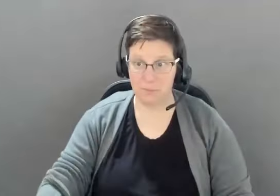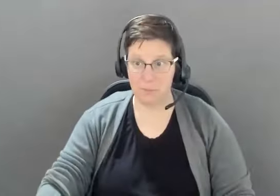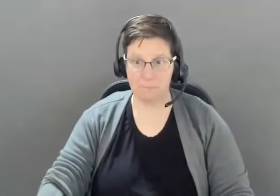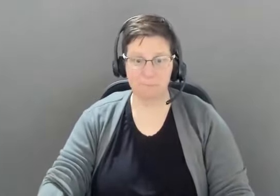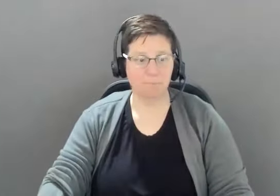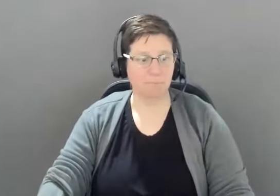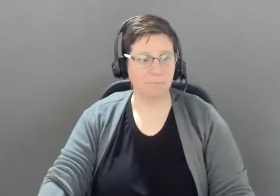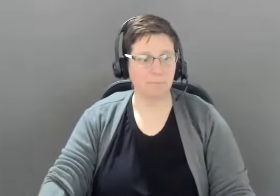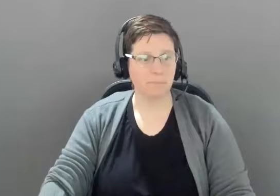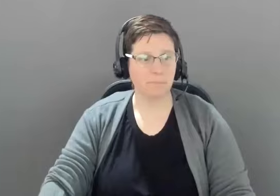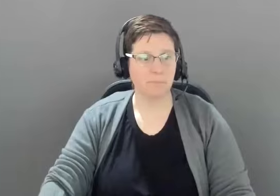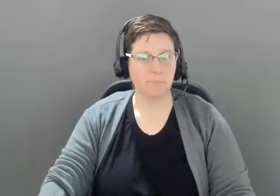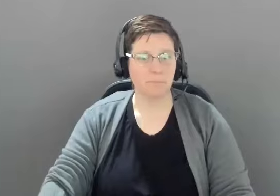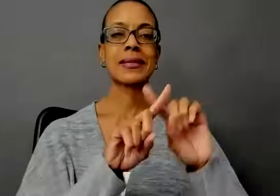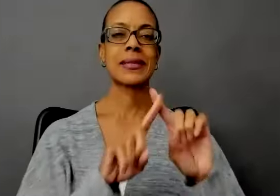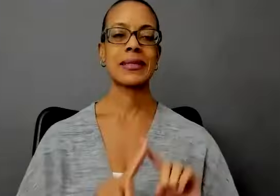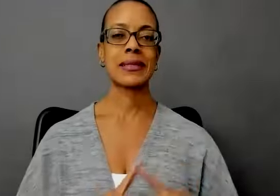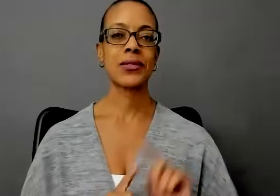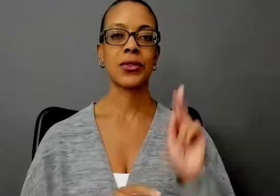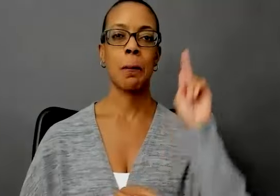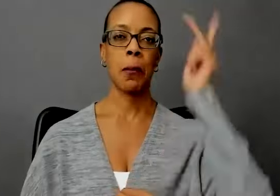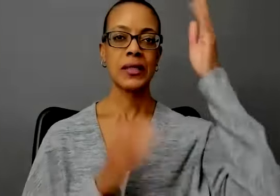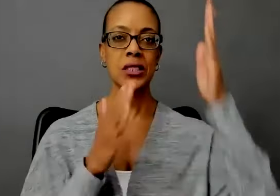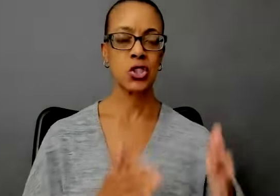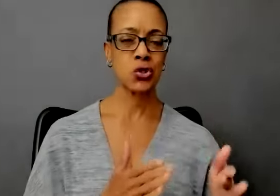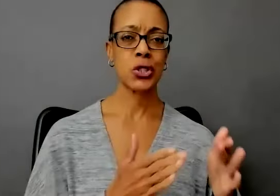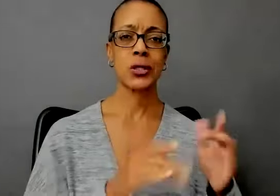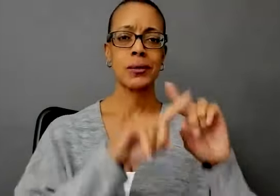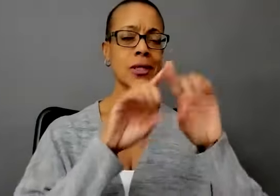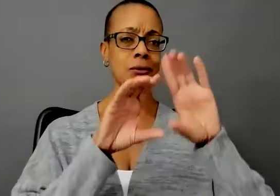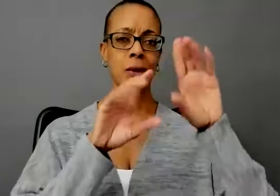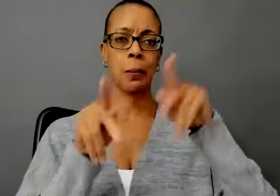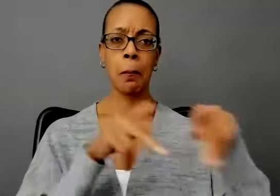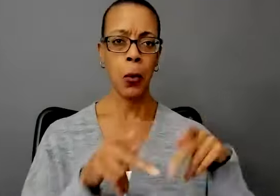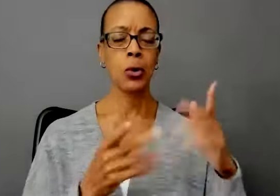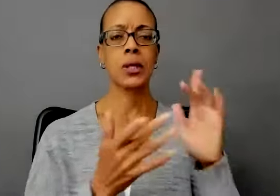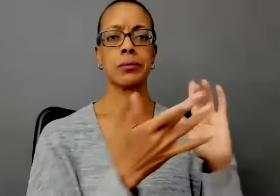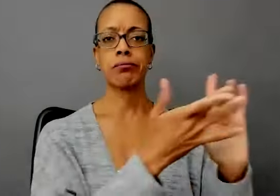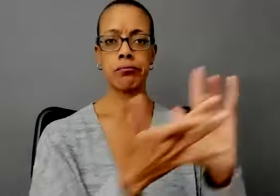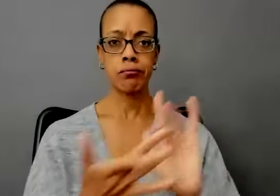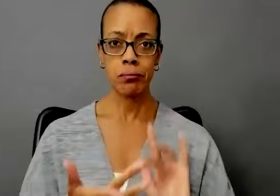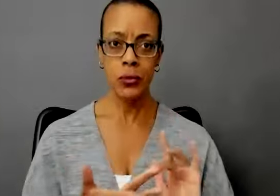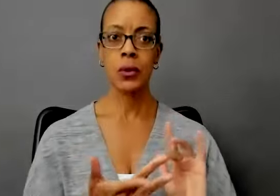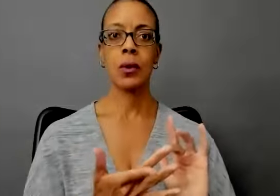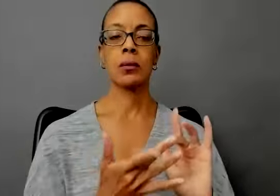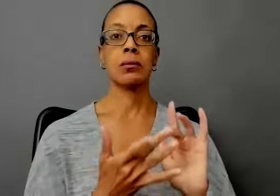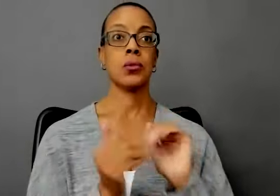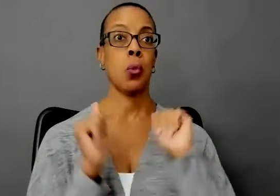party lines. And I think reaching out to everyone and not bringing politics into it was one of the things that helped